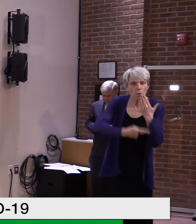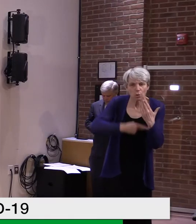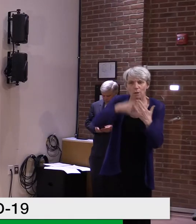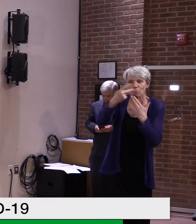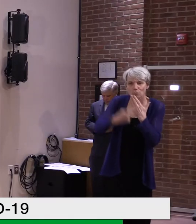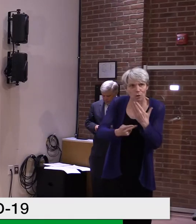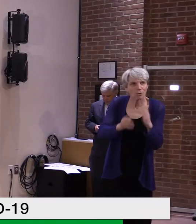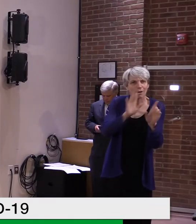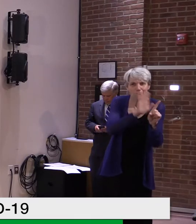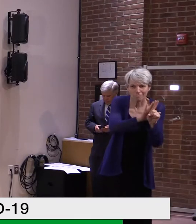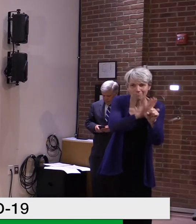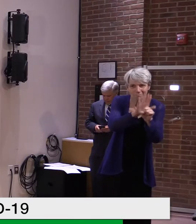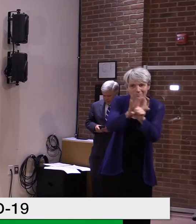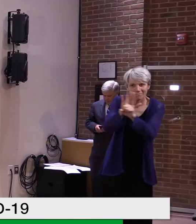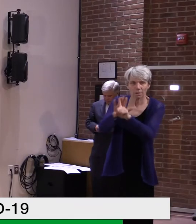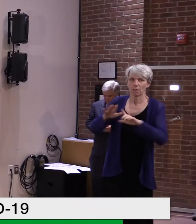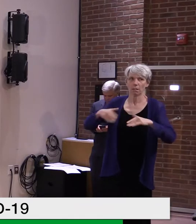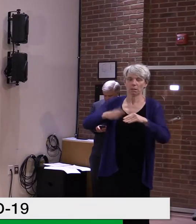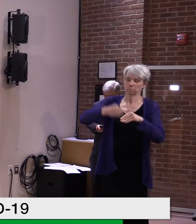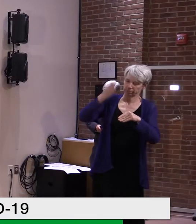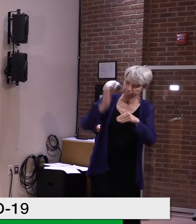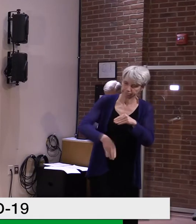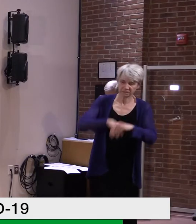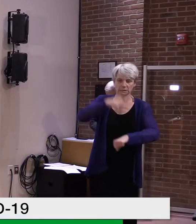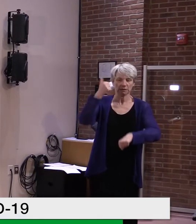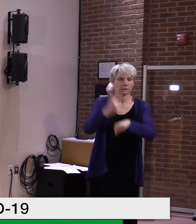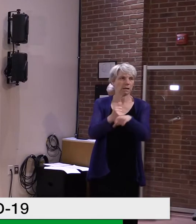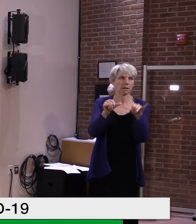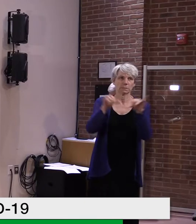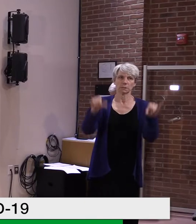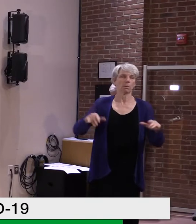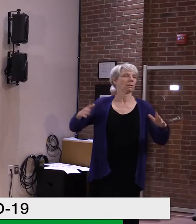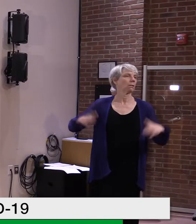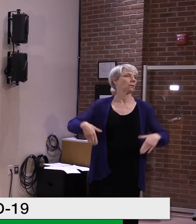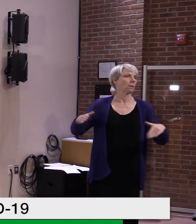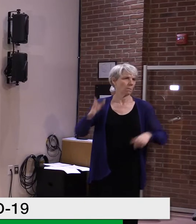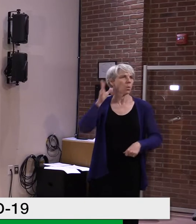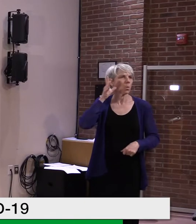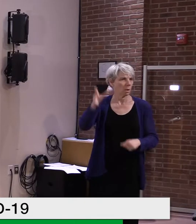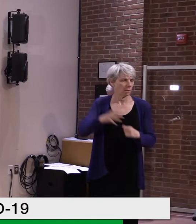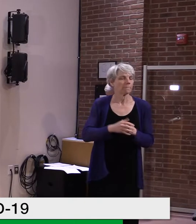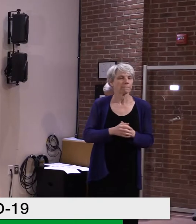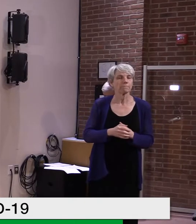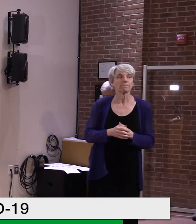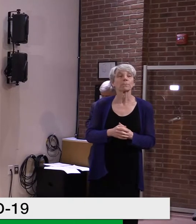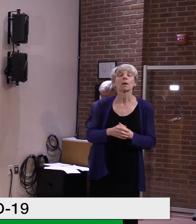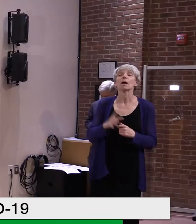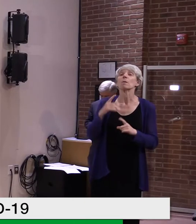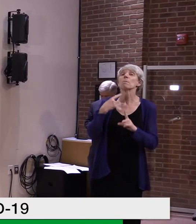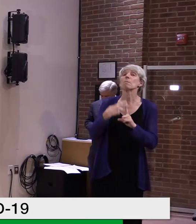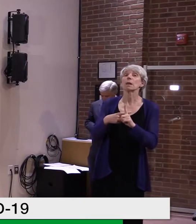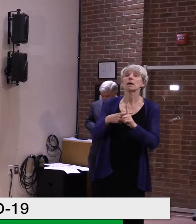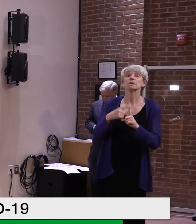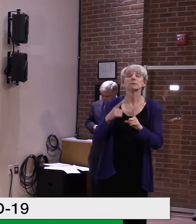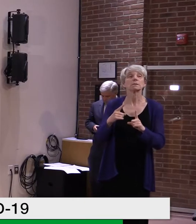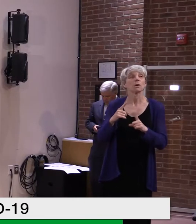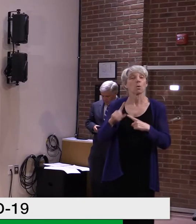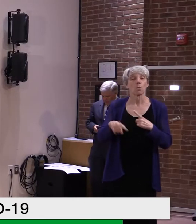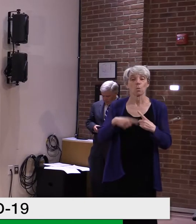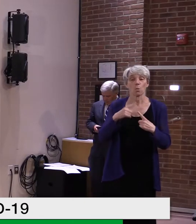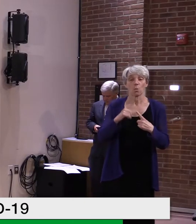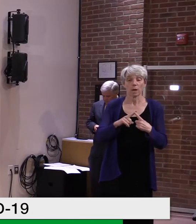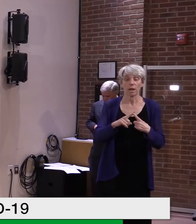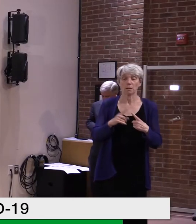know, finalized that work yet. And then we also will have a better idea once the application